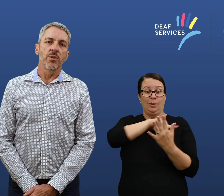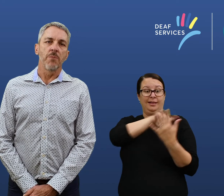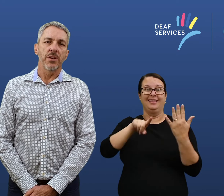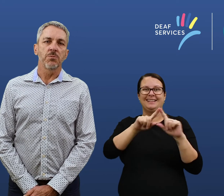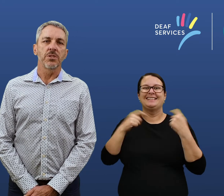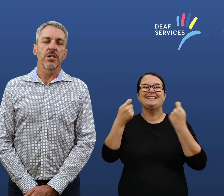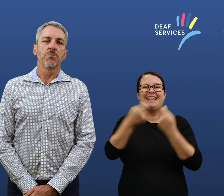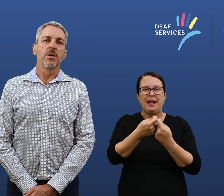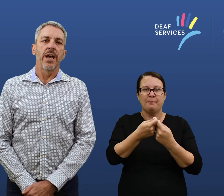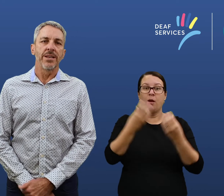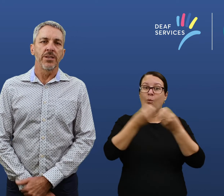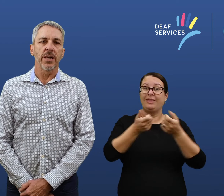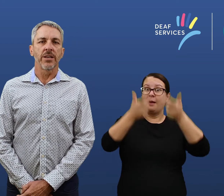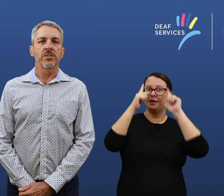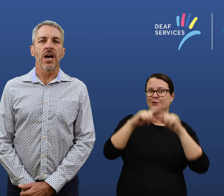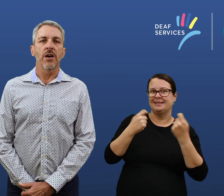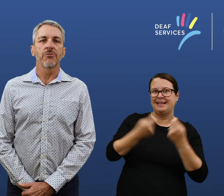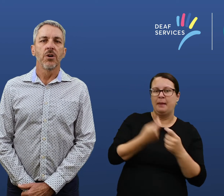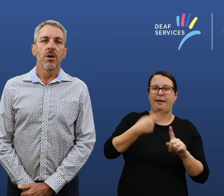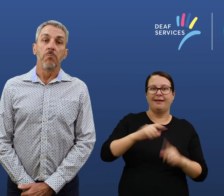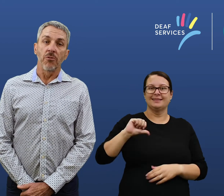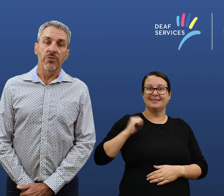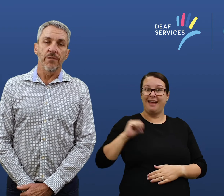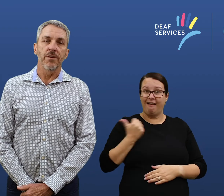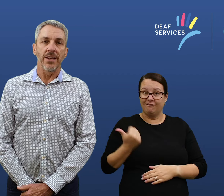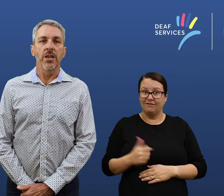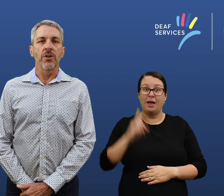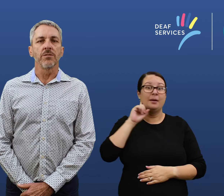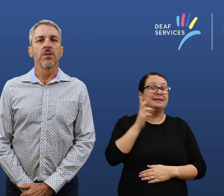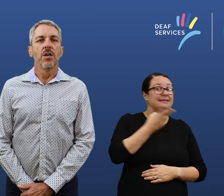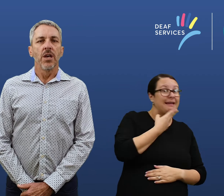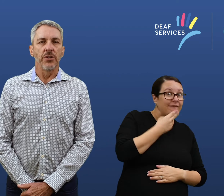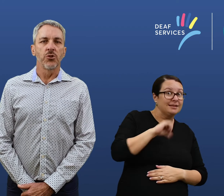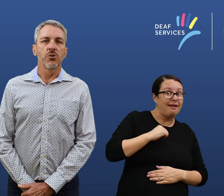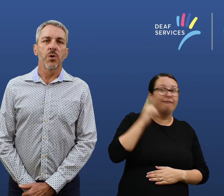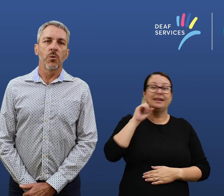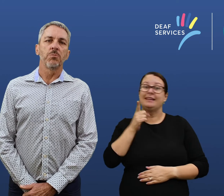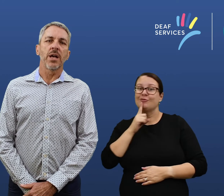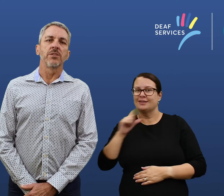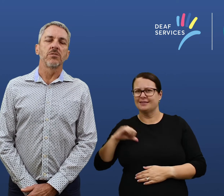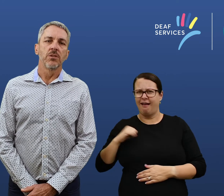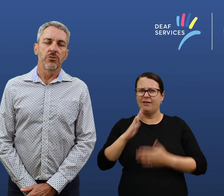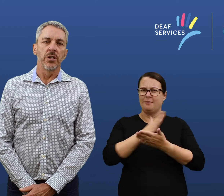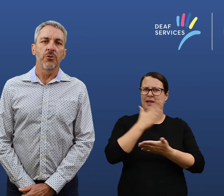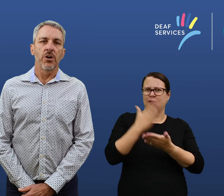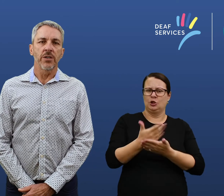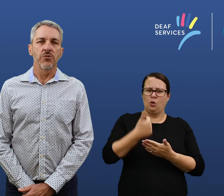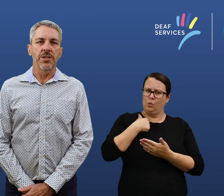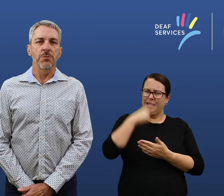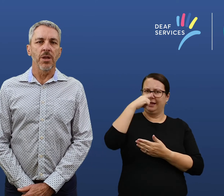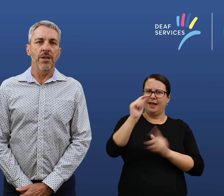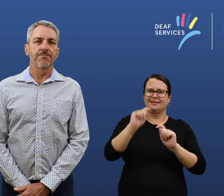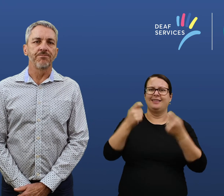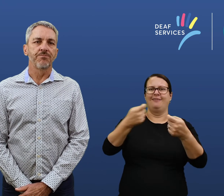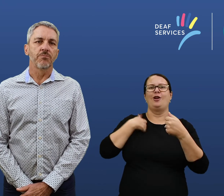aligning with our management team and our dedicated staff, both deaf and hearing, ensures we are well placed to deliver on our